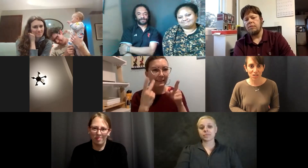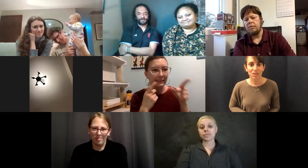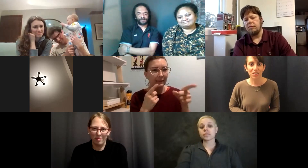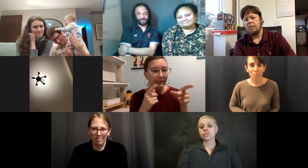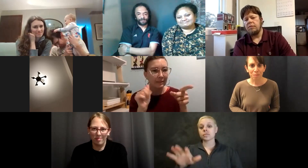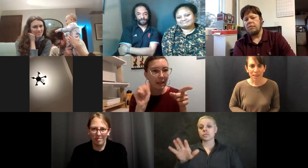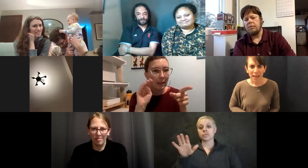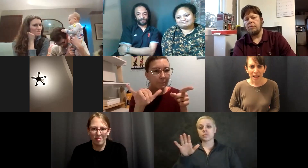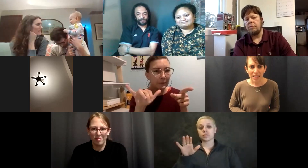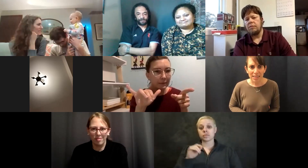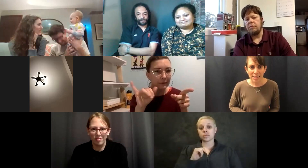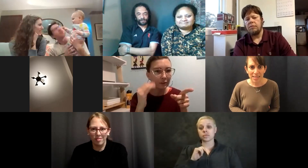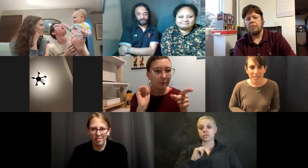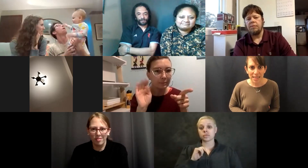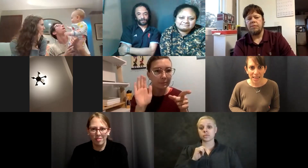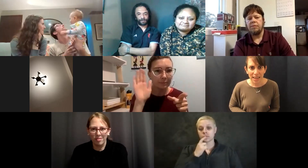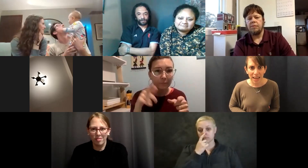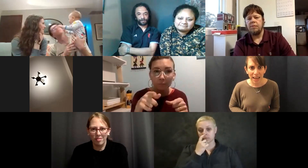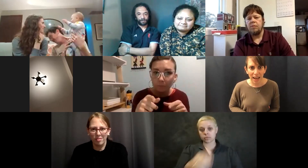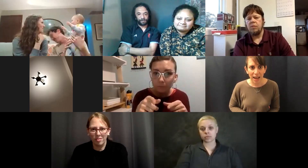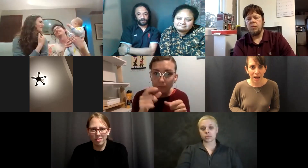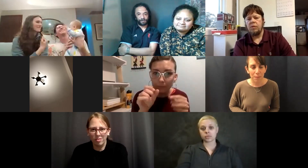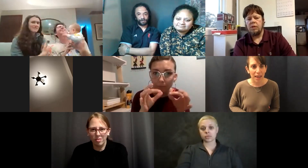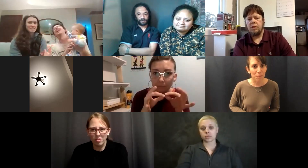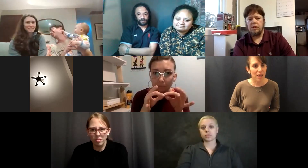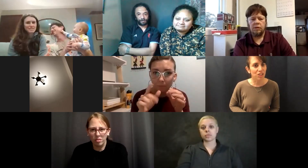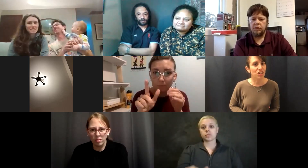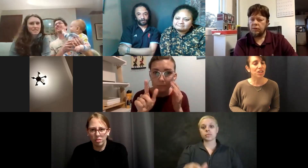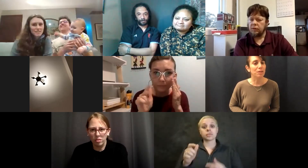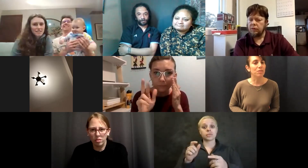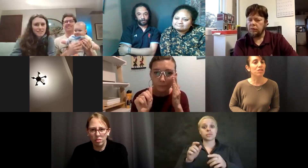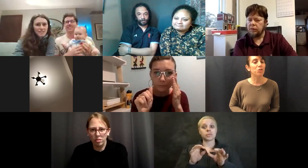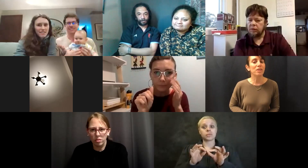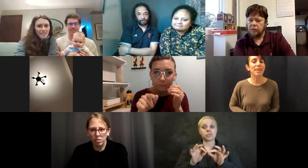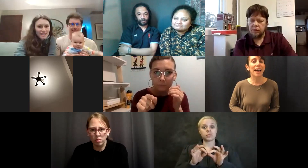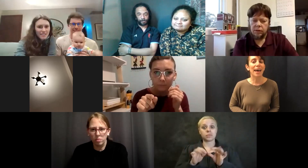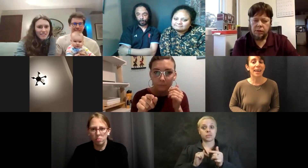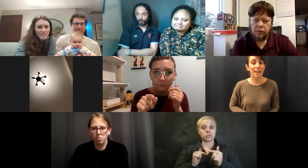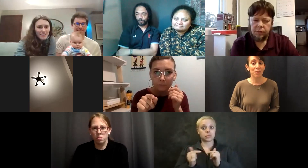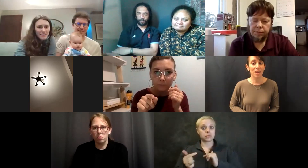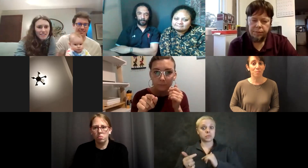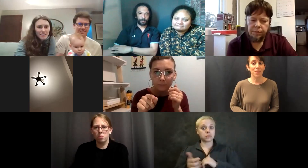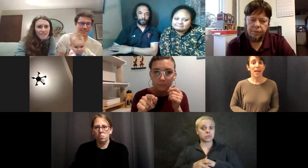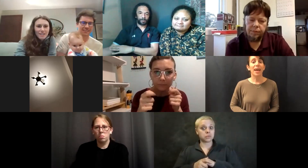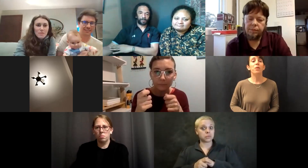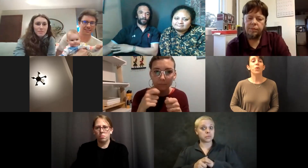much. I see Amy and Jim. Did you want to add anything? And we're going to